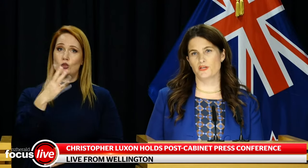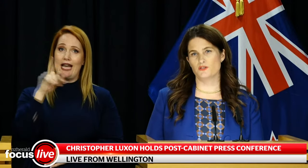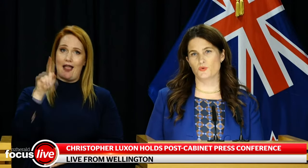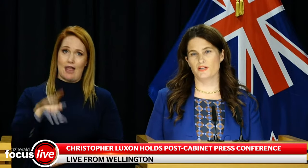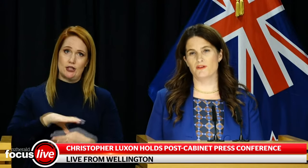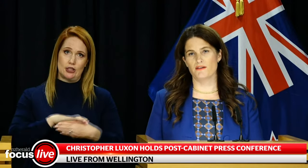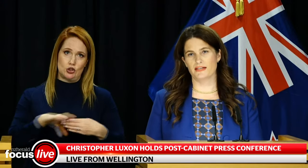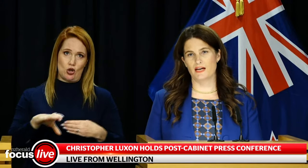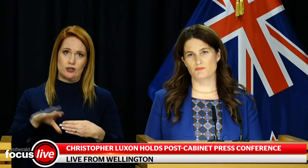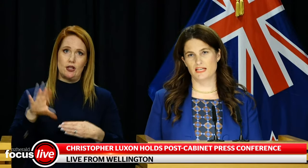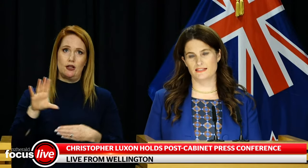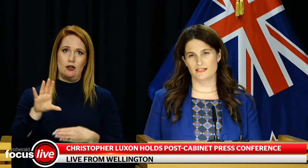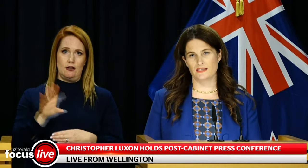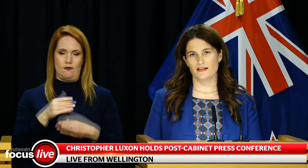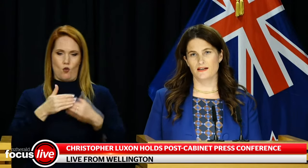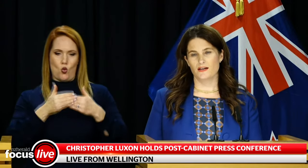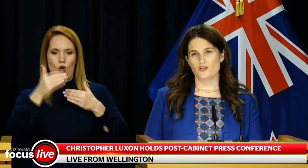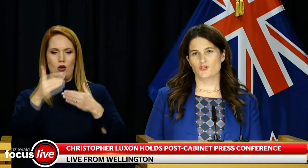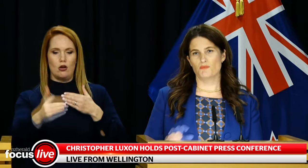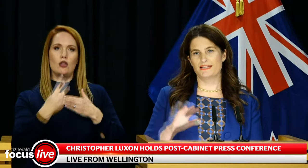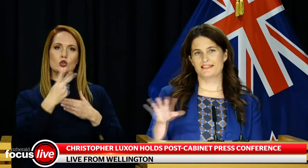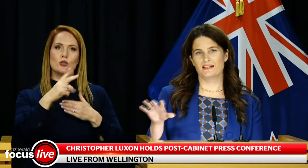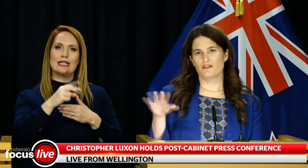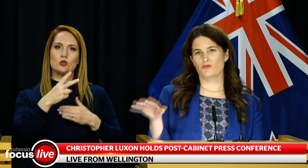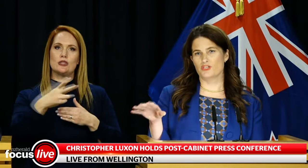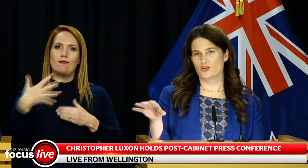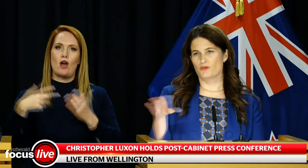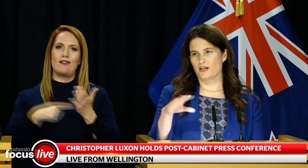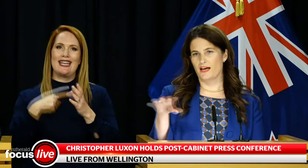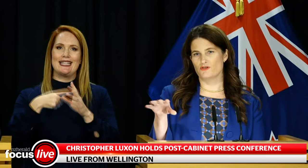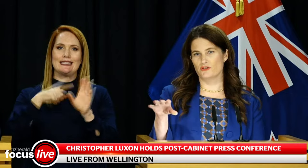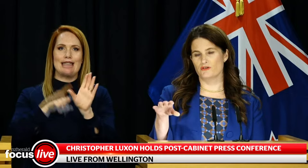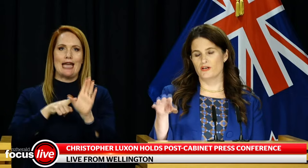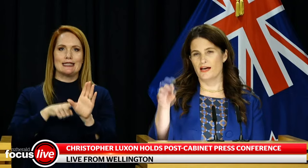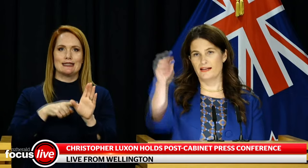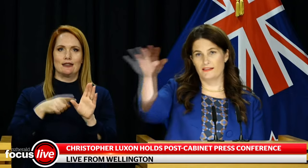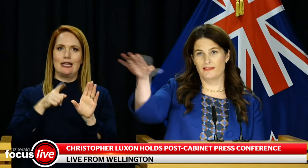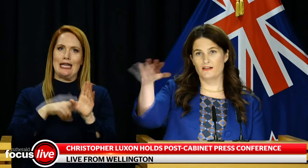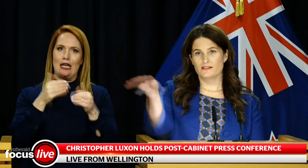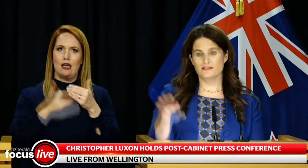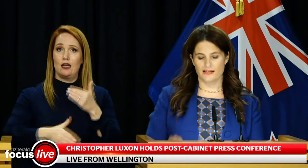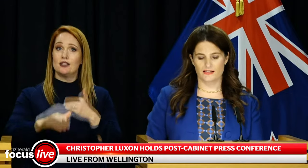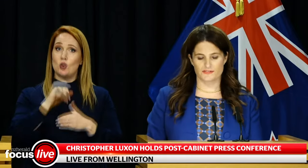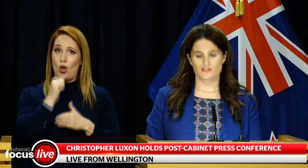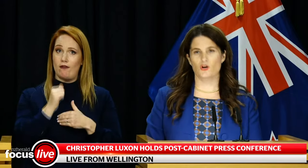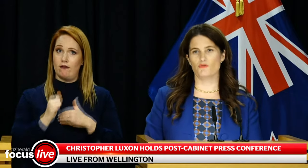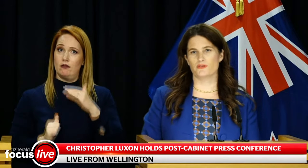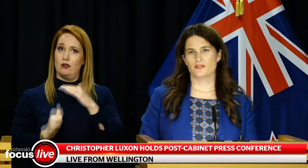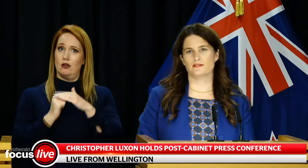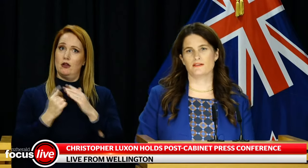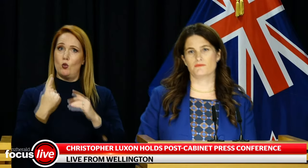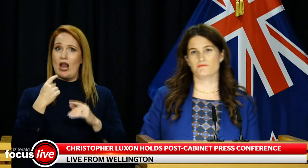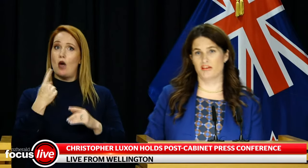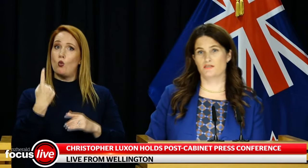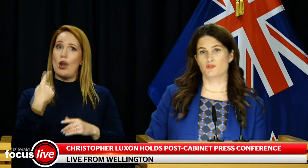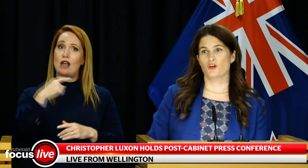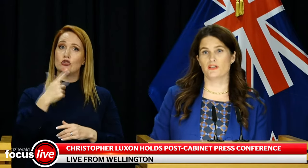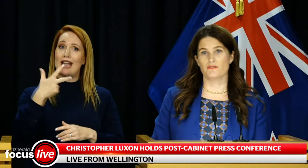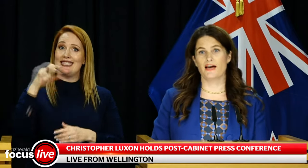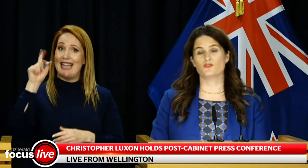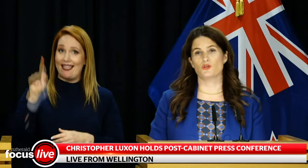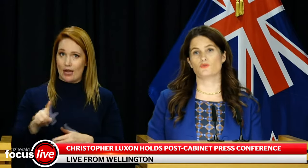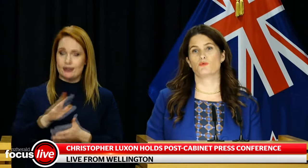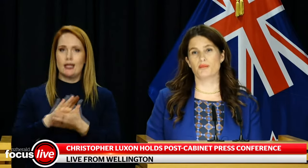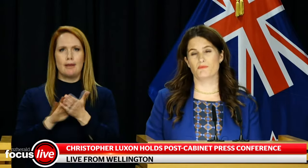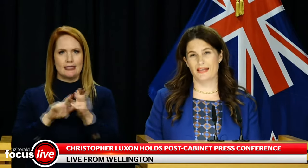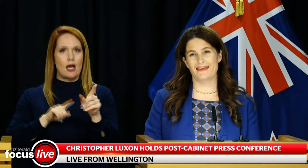$114,000 in the 2025 income tax year. So by setting the threshold at $180,000, that gives us confidence that the vast majority